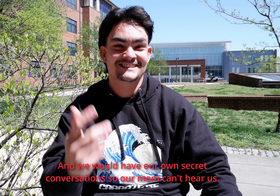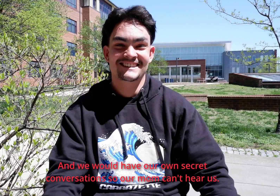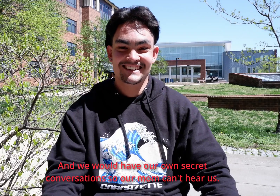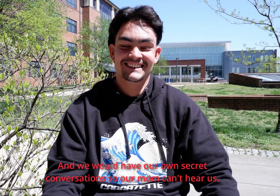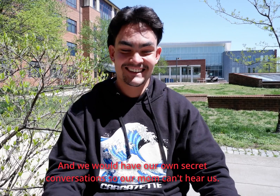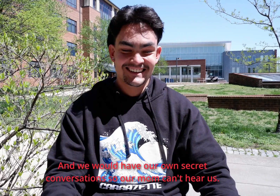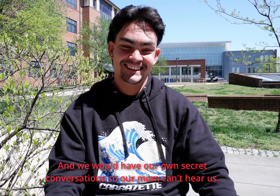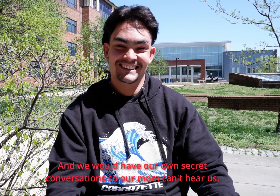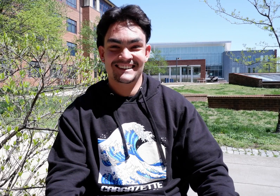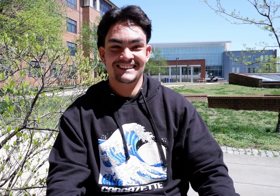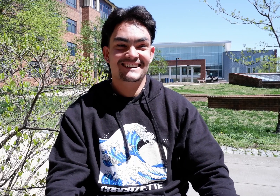us.